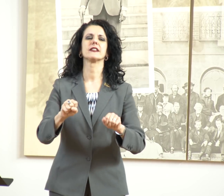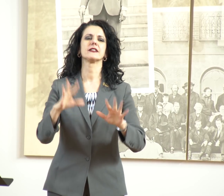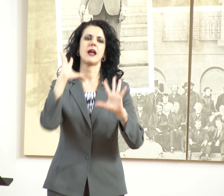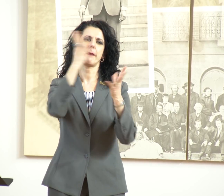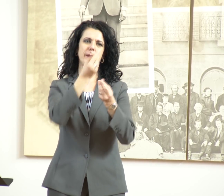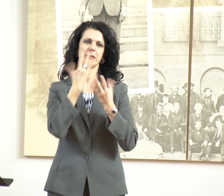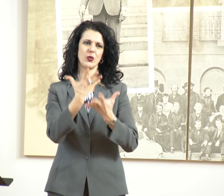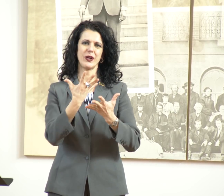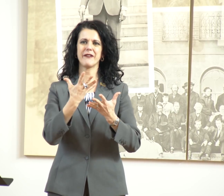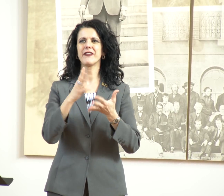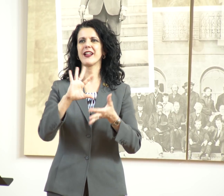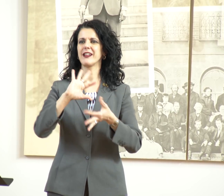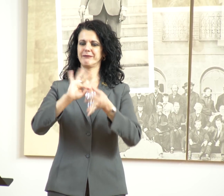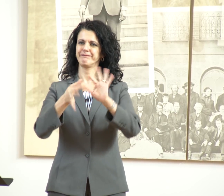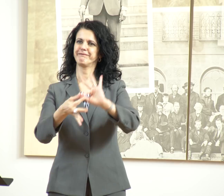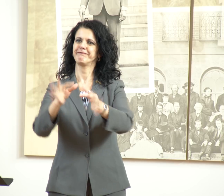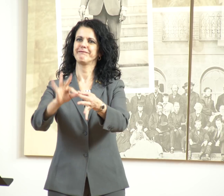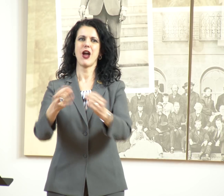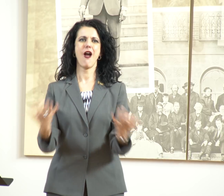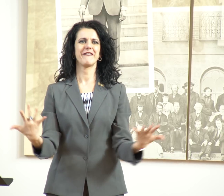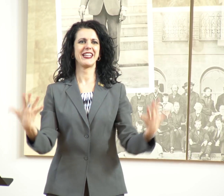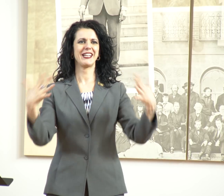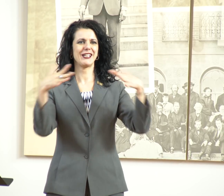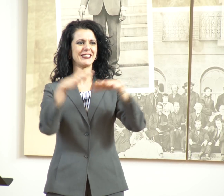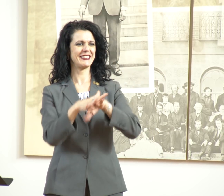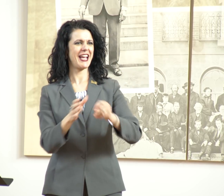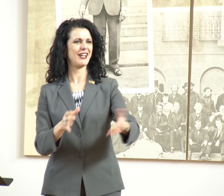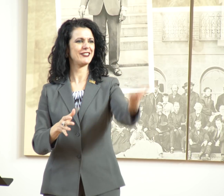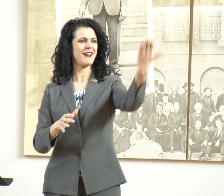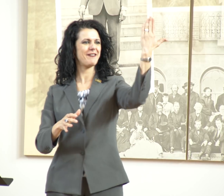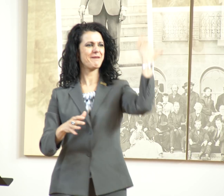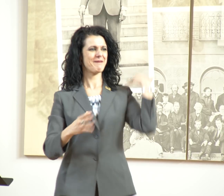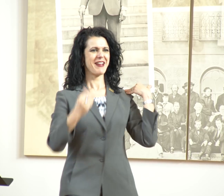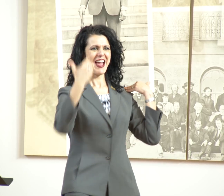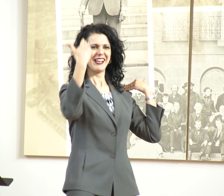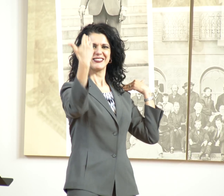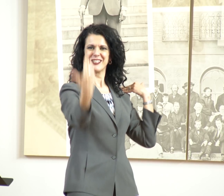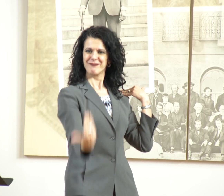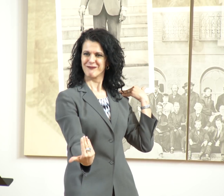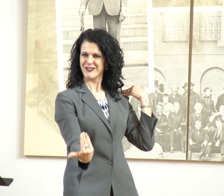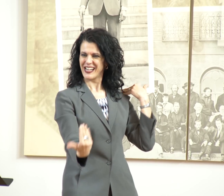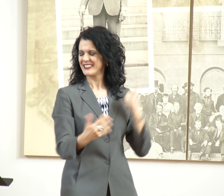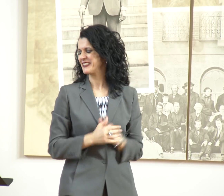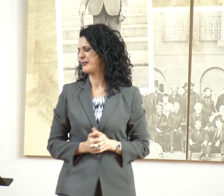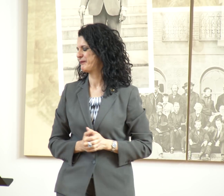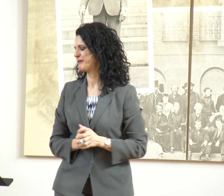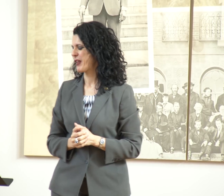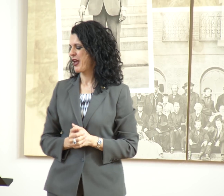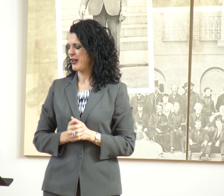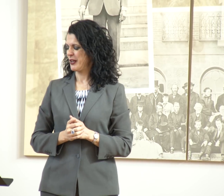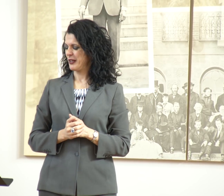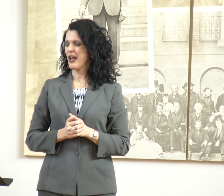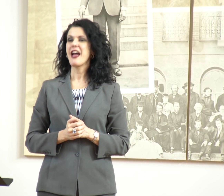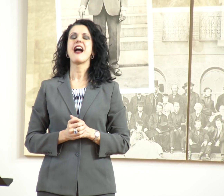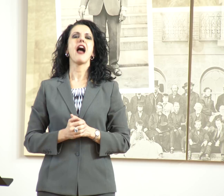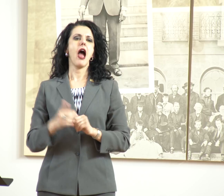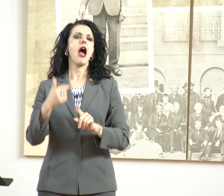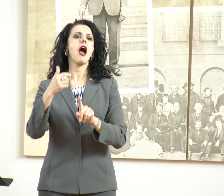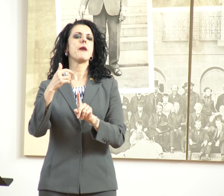Already you can see the influence of Bernard Bragg. This is a beautiful connection between our past and